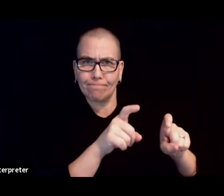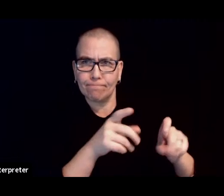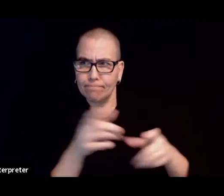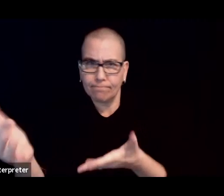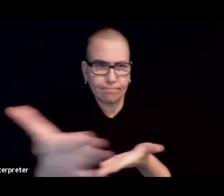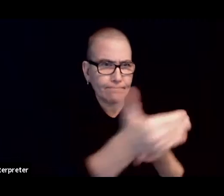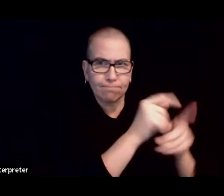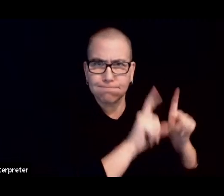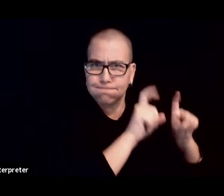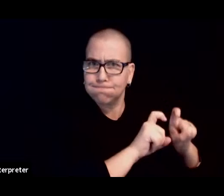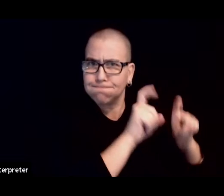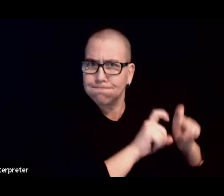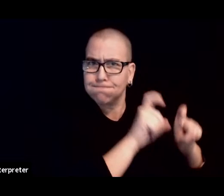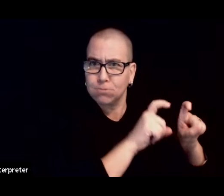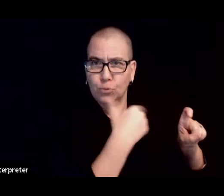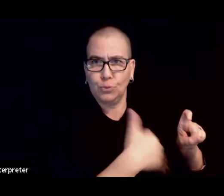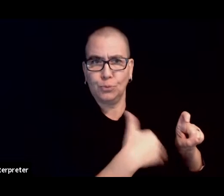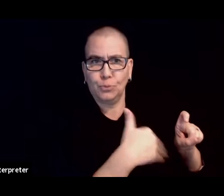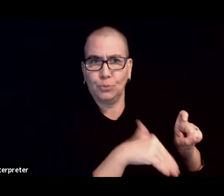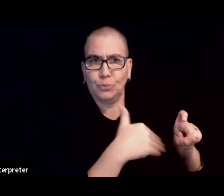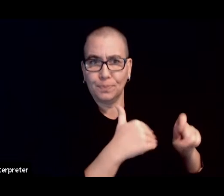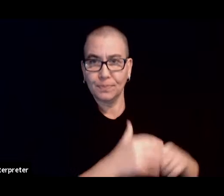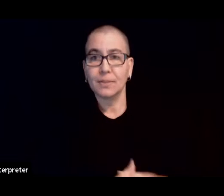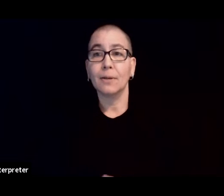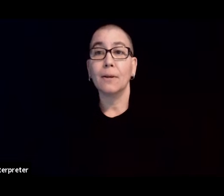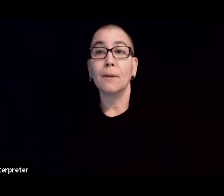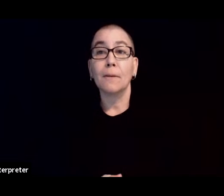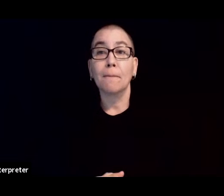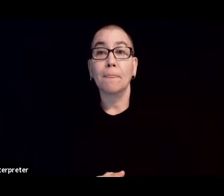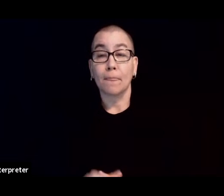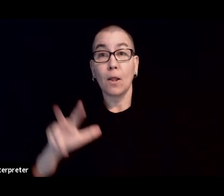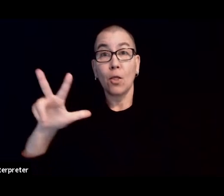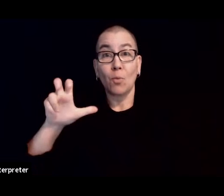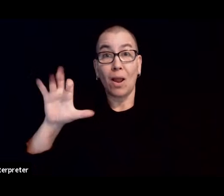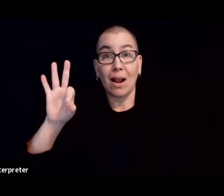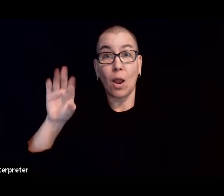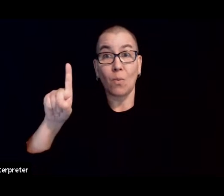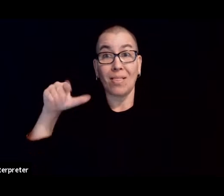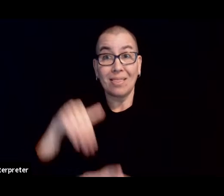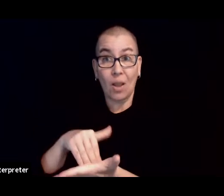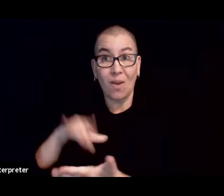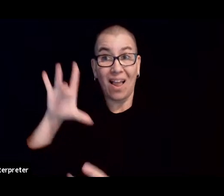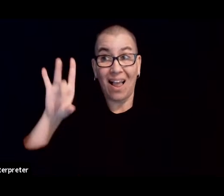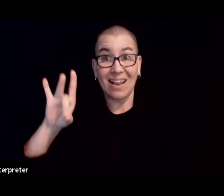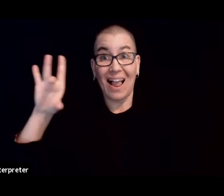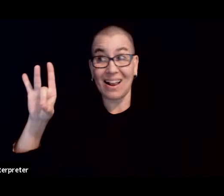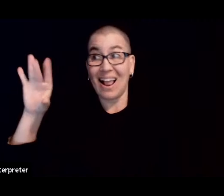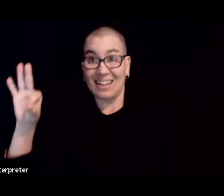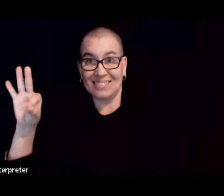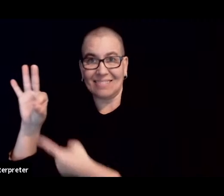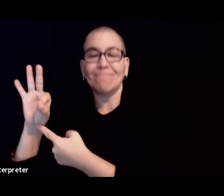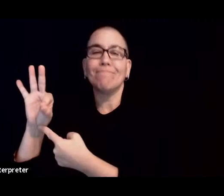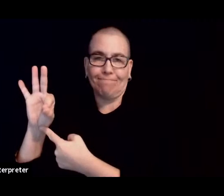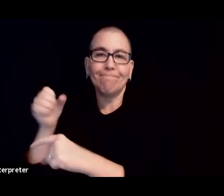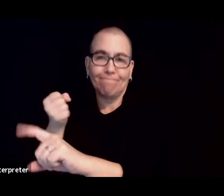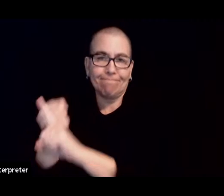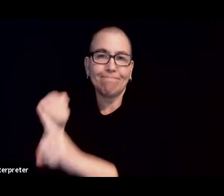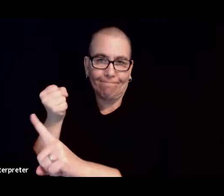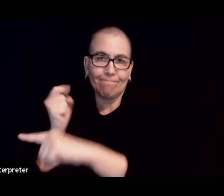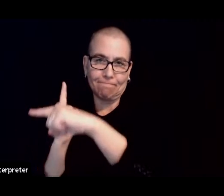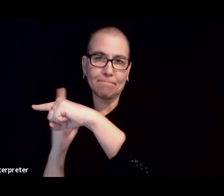391,889. I mentioned the global and national totals just because we've certainly seen in the past how what's going